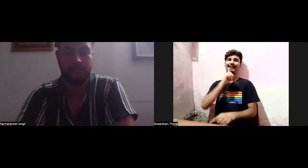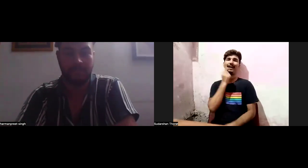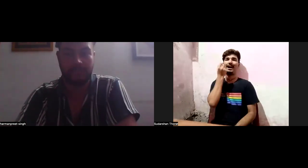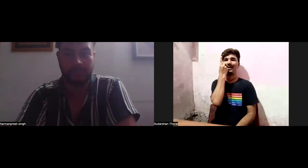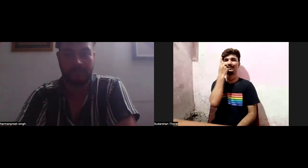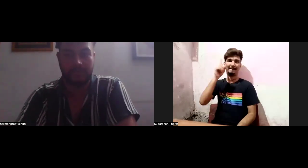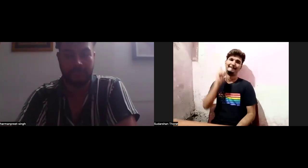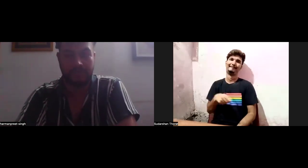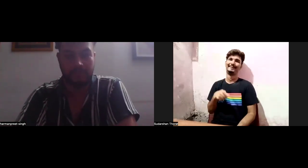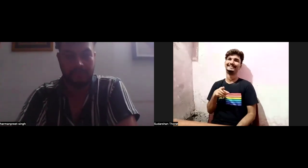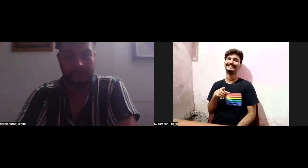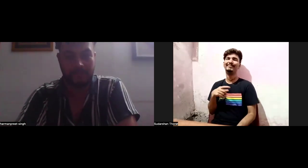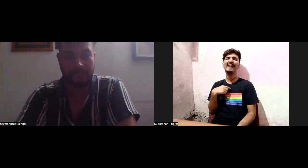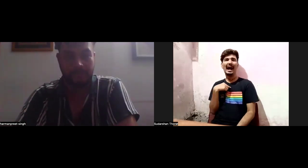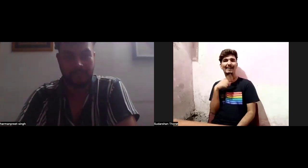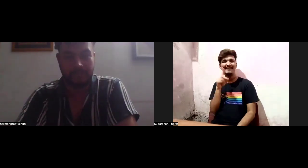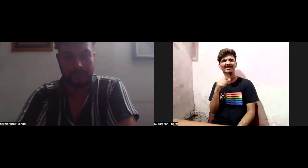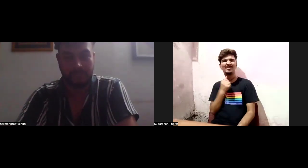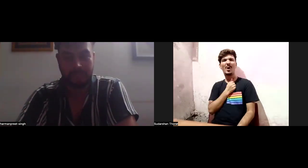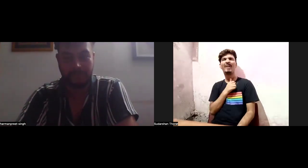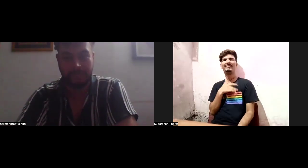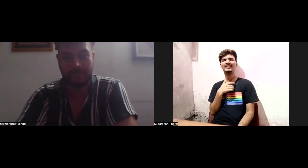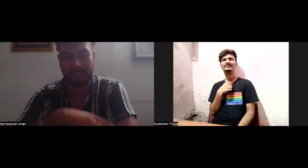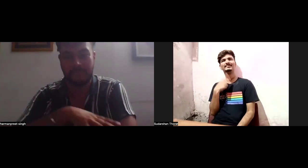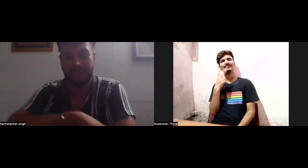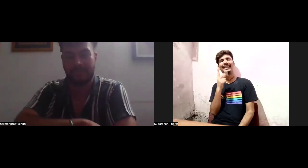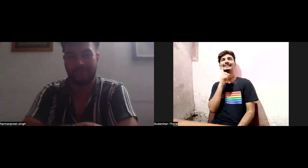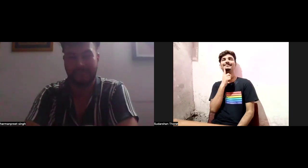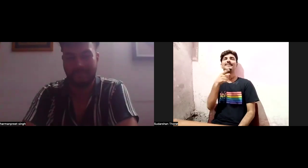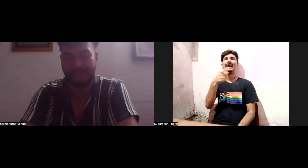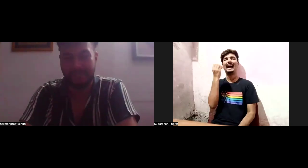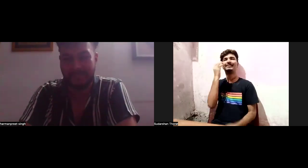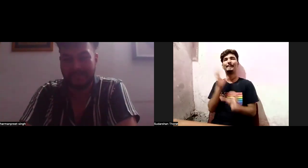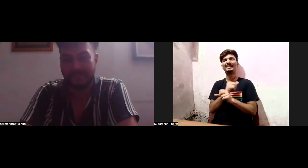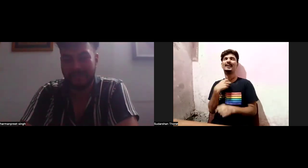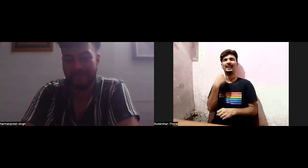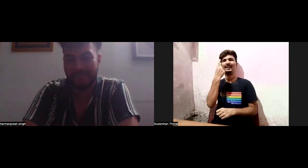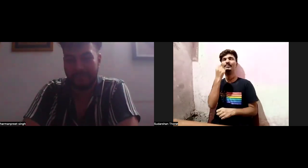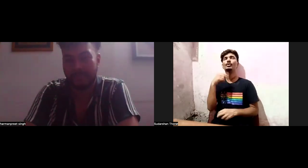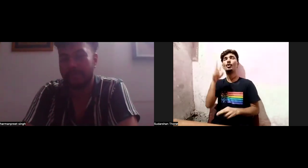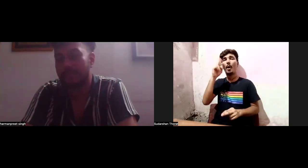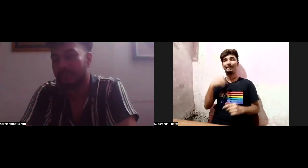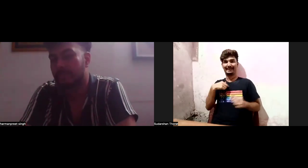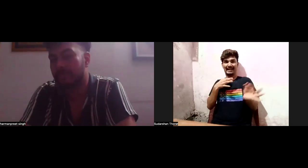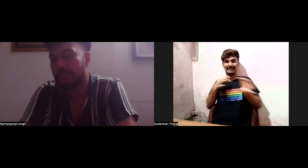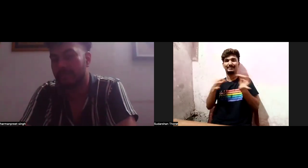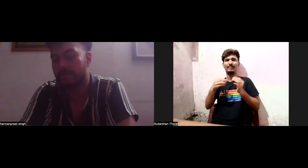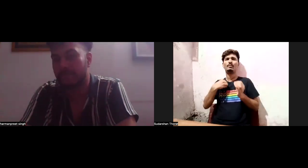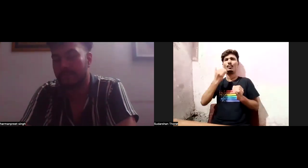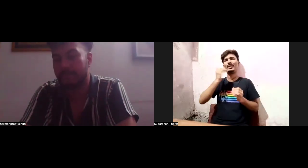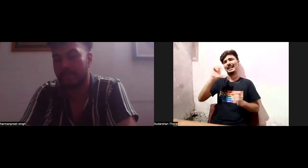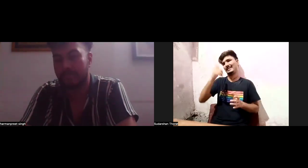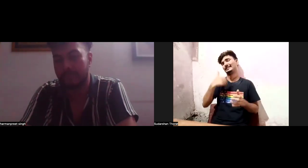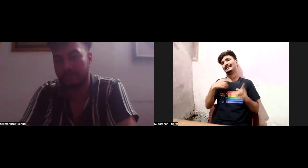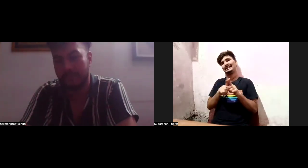my identity too, and also along with my partner as well. I would always like to be open. But I understand there are some deaf people who